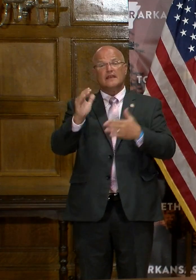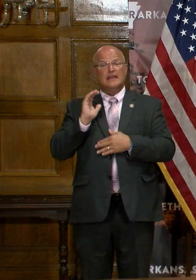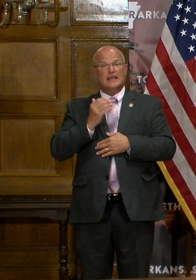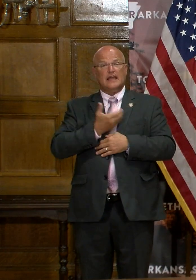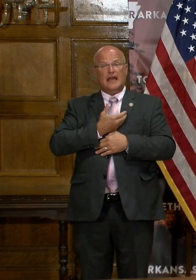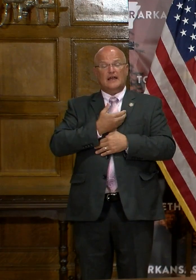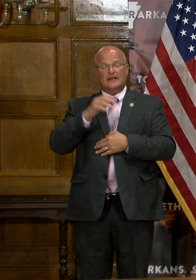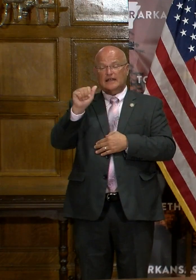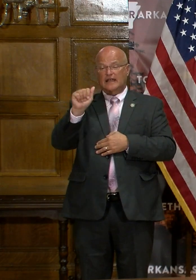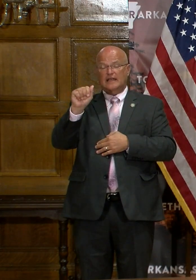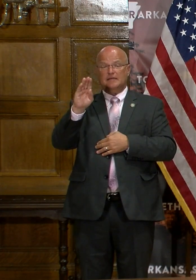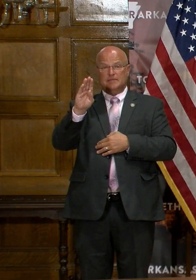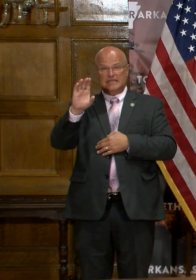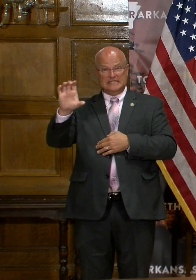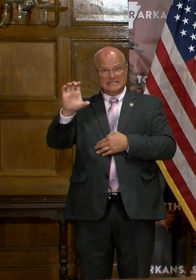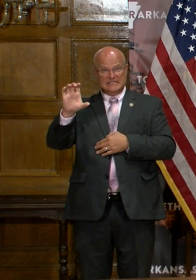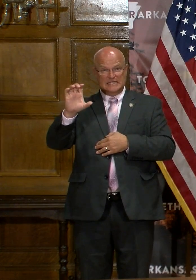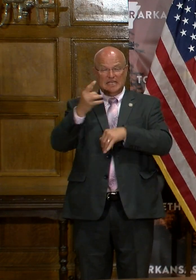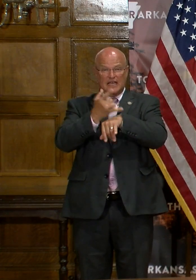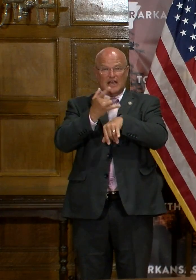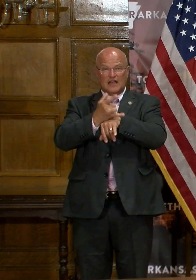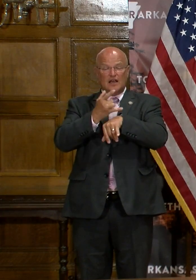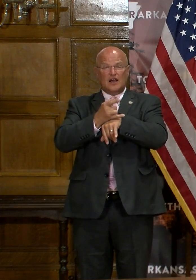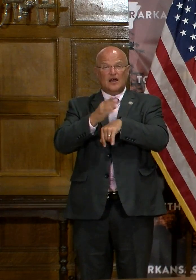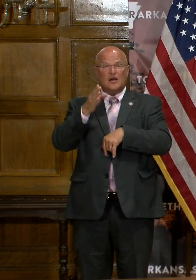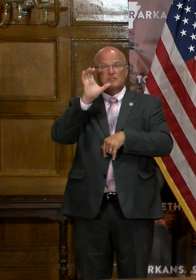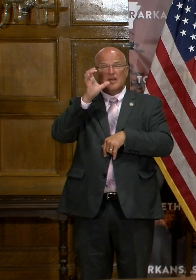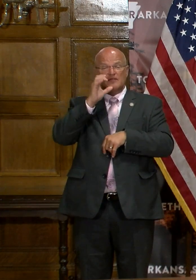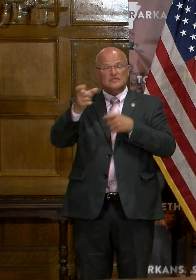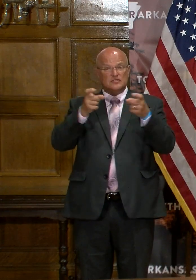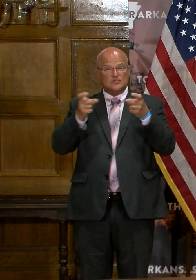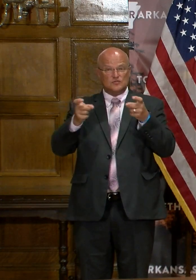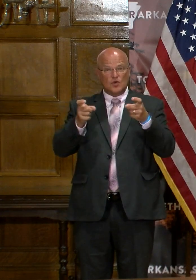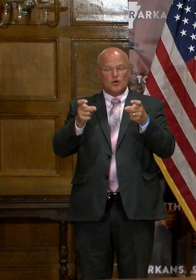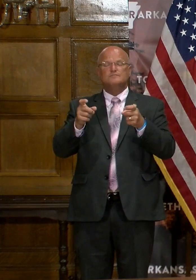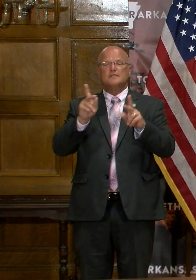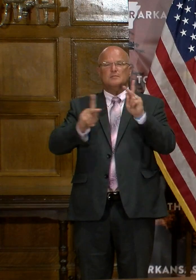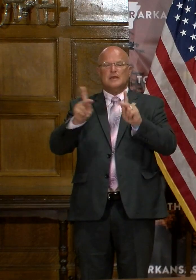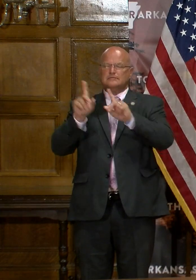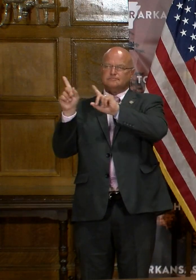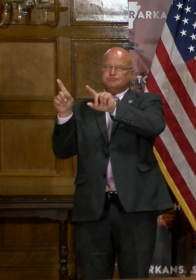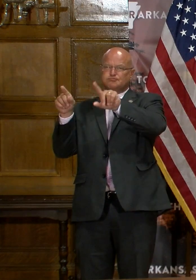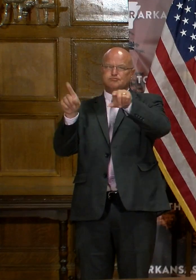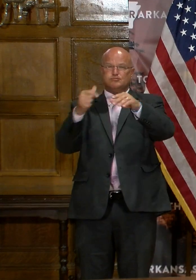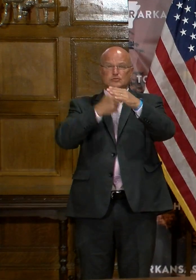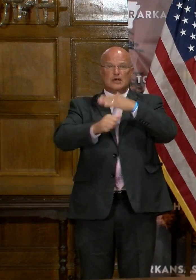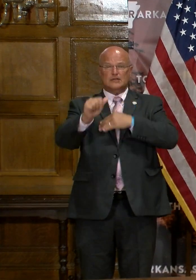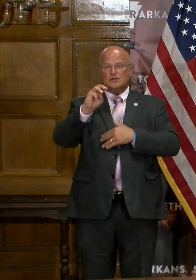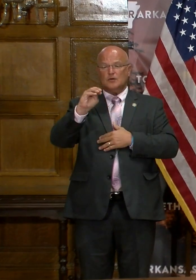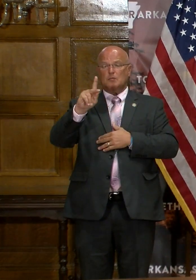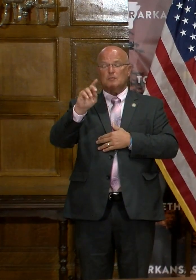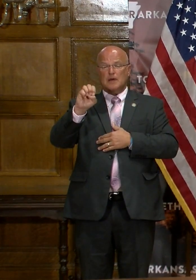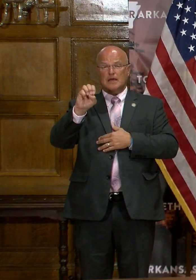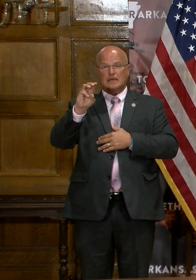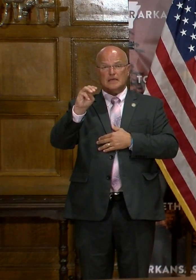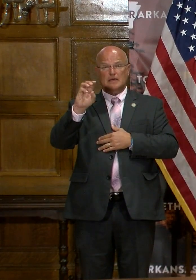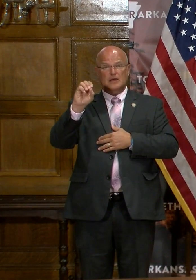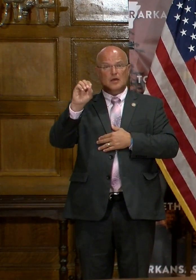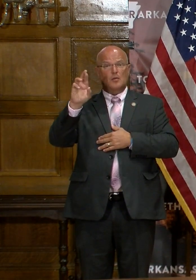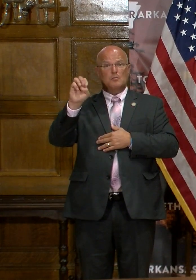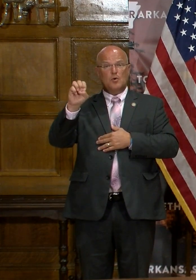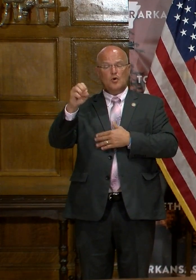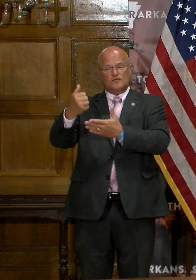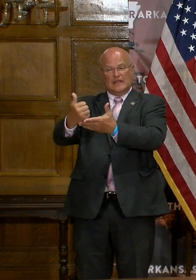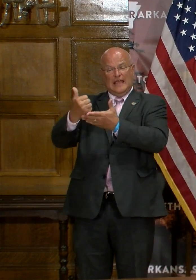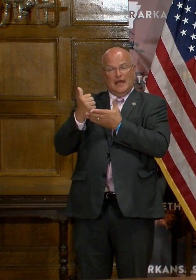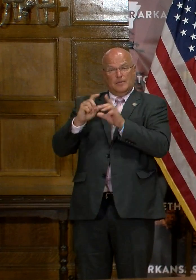our alcoholic beverage control agents that have been out under the leadership of Mike Moore for their helping the